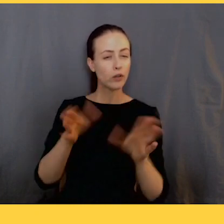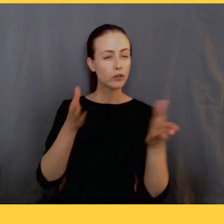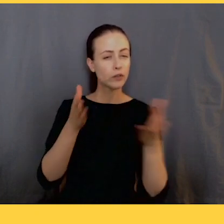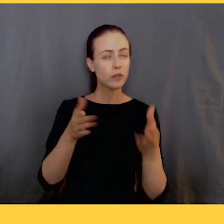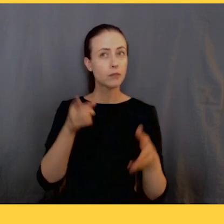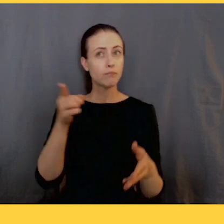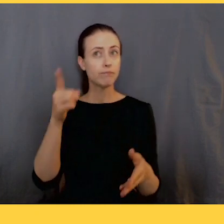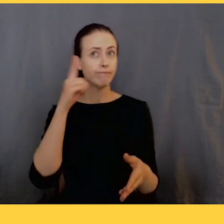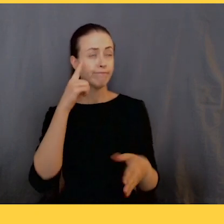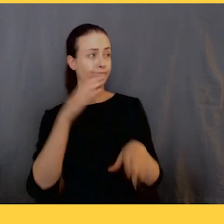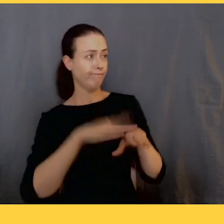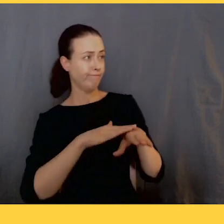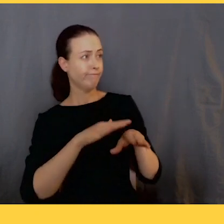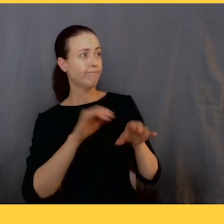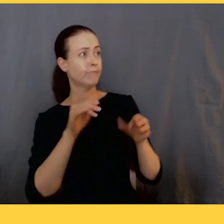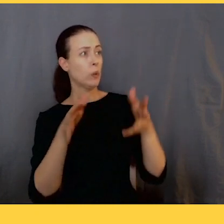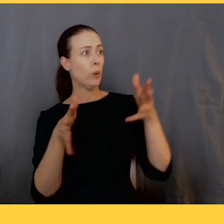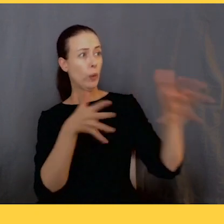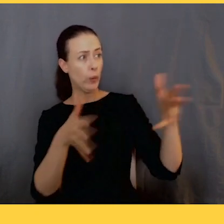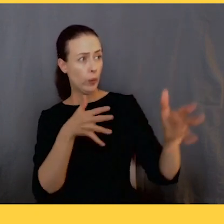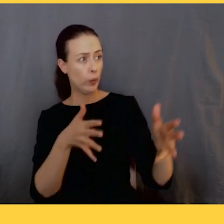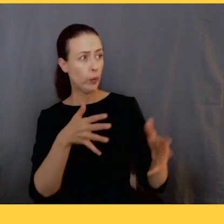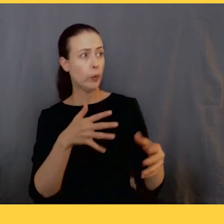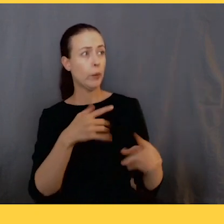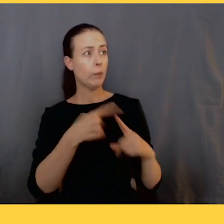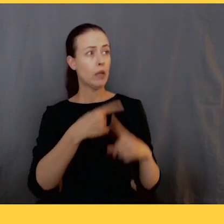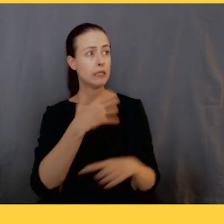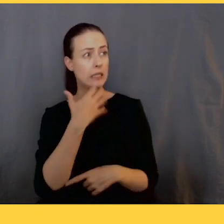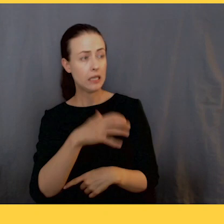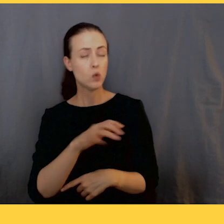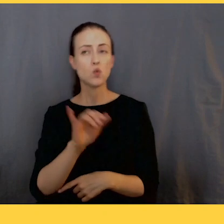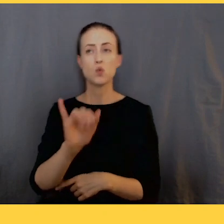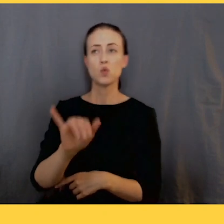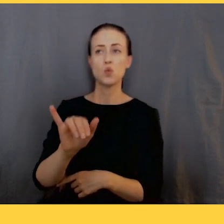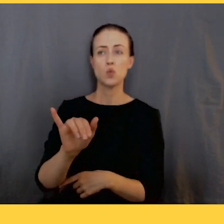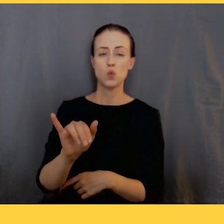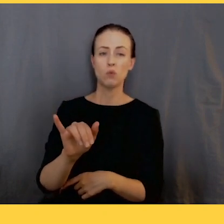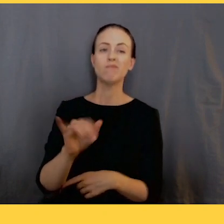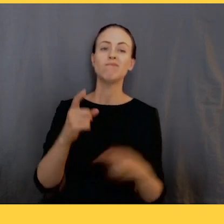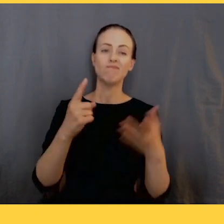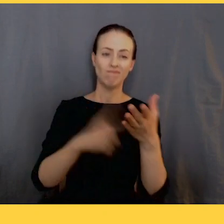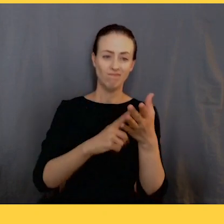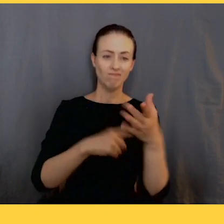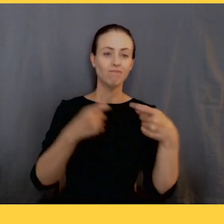for high fire risk conditions in our service area.